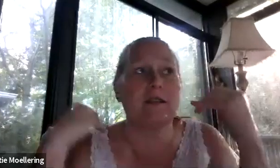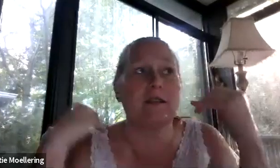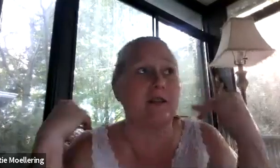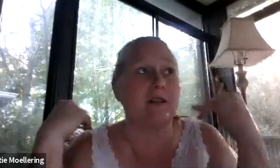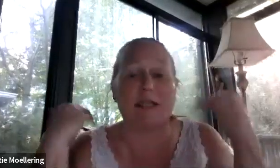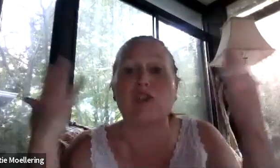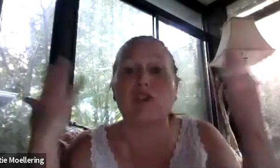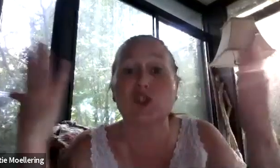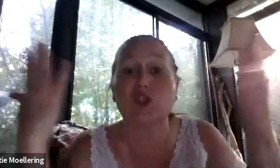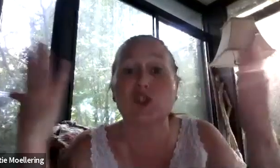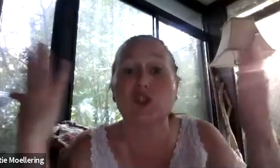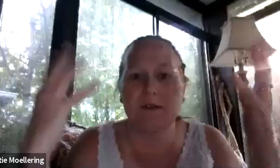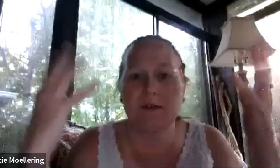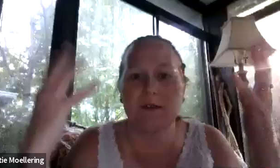like there's going to be a storm or?